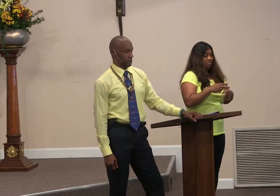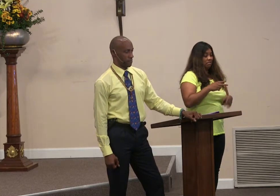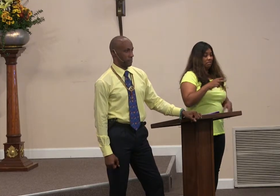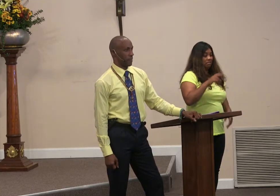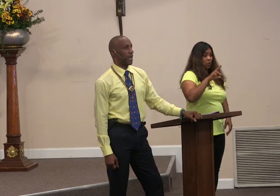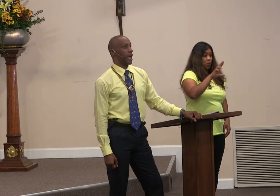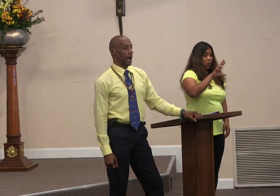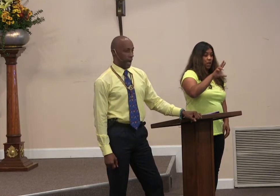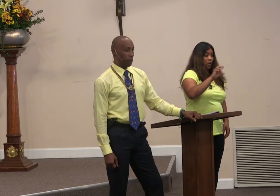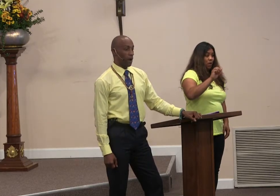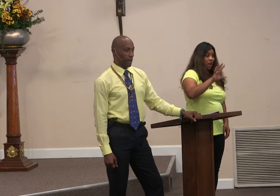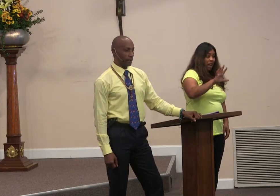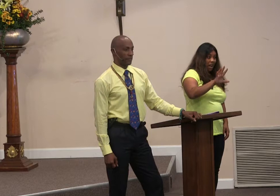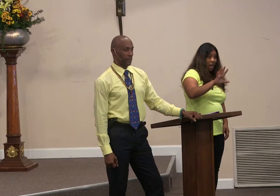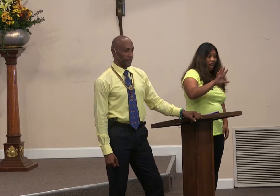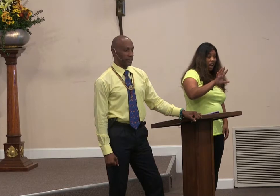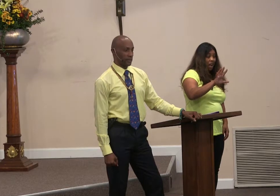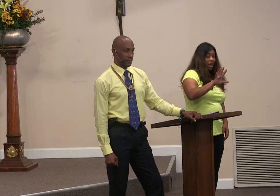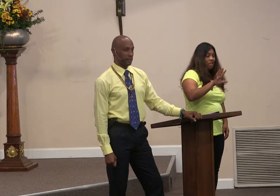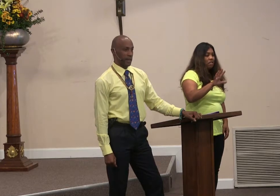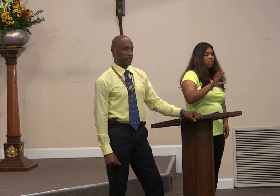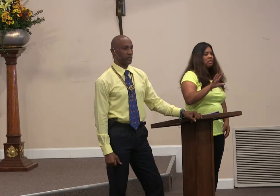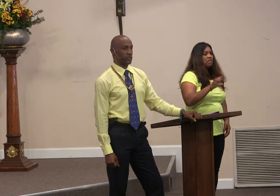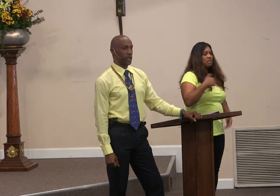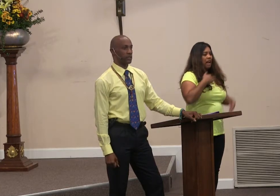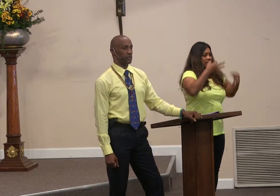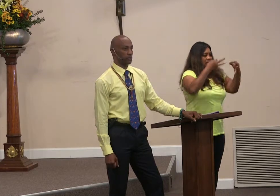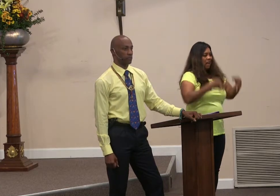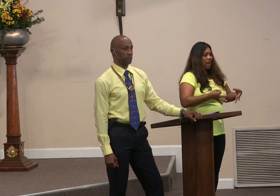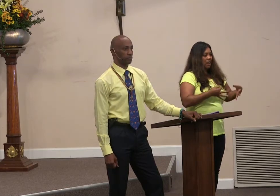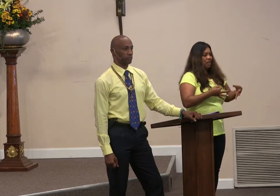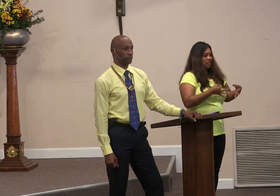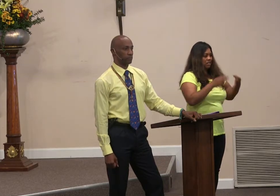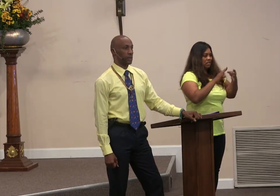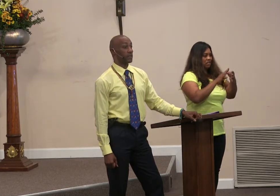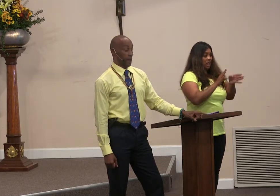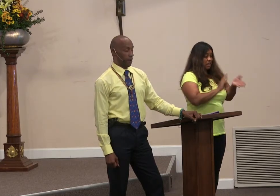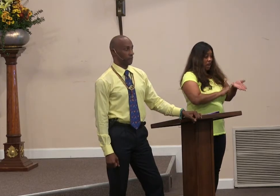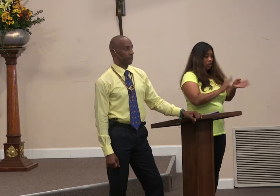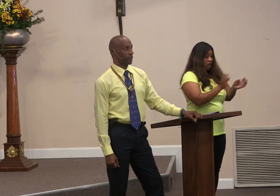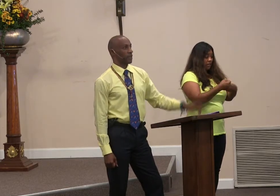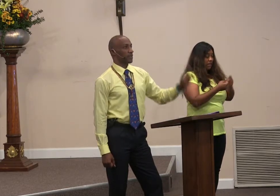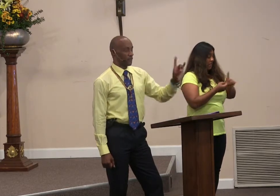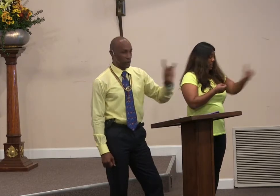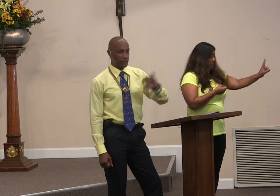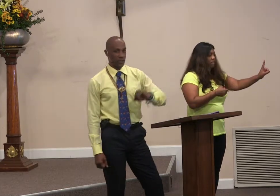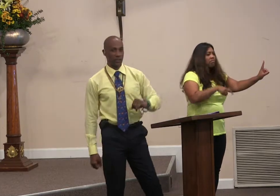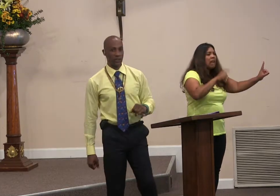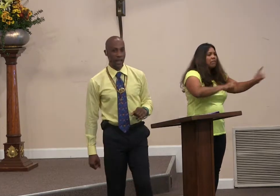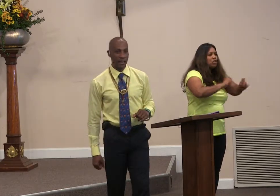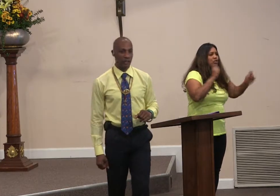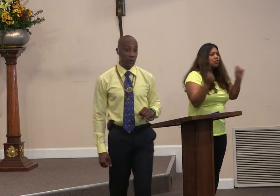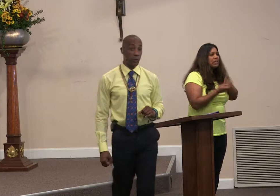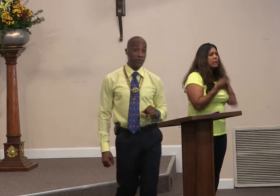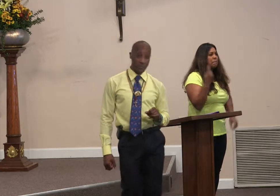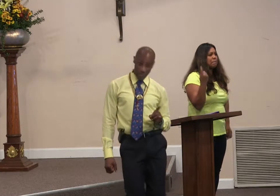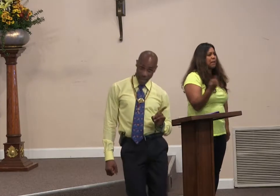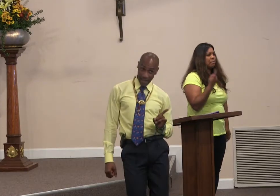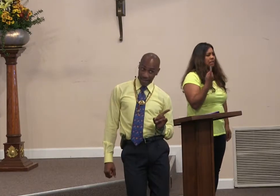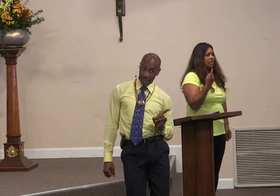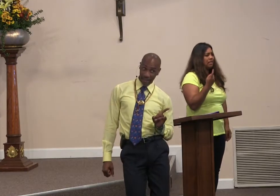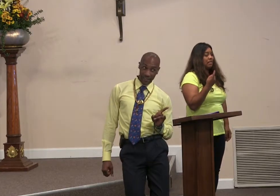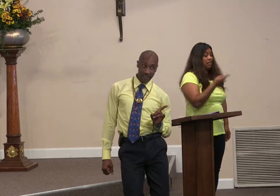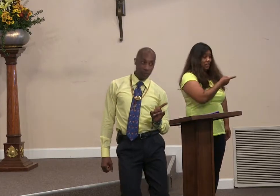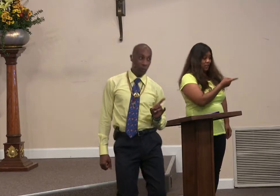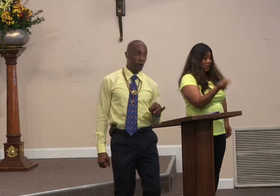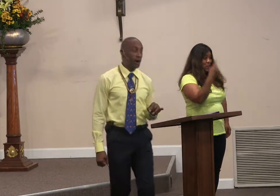305. I walk out of there and I say, something has to change. Now, the first thing that changed, you would